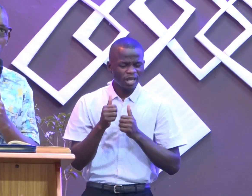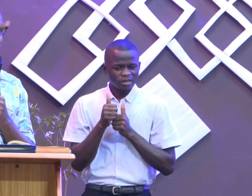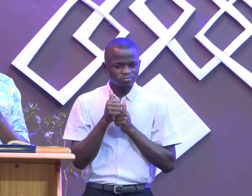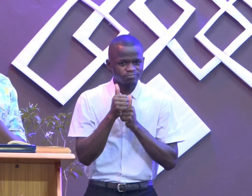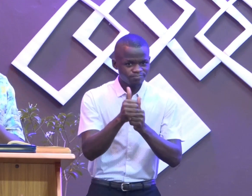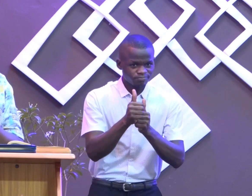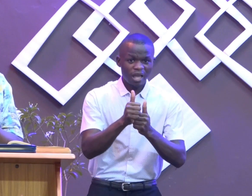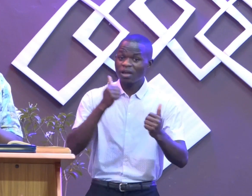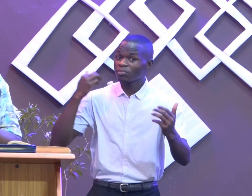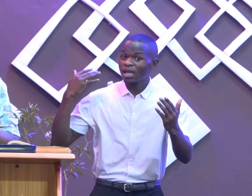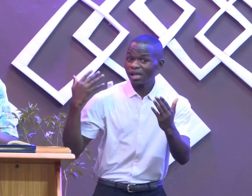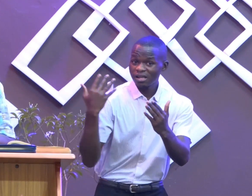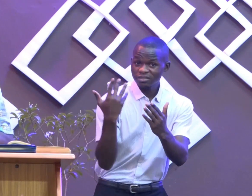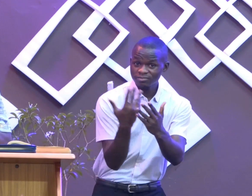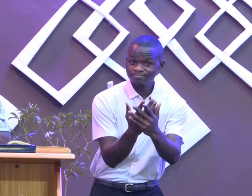this